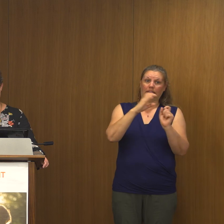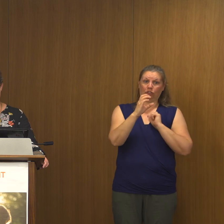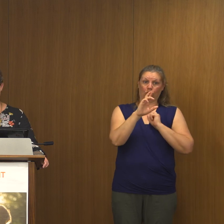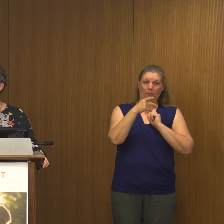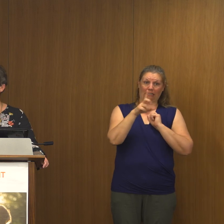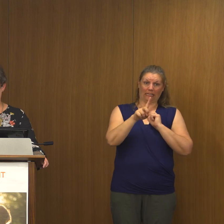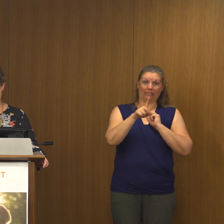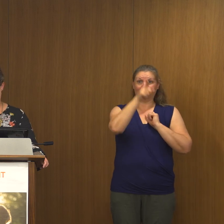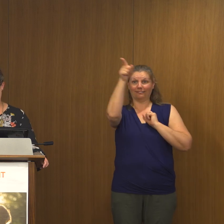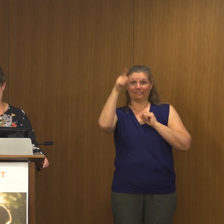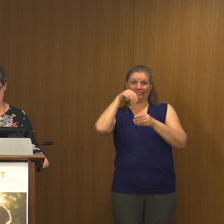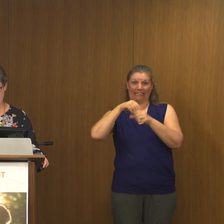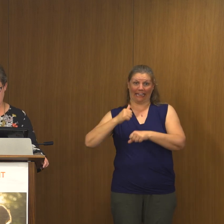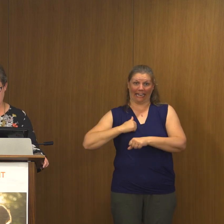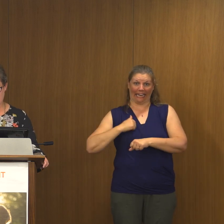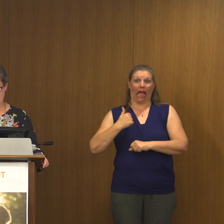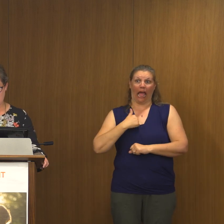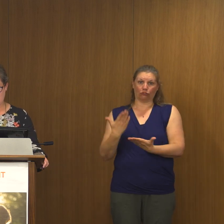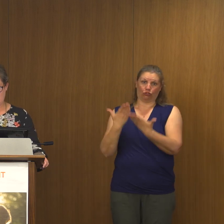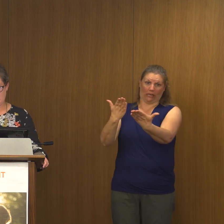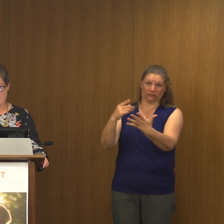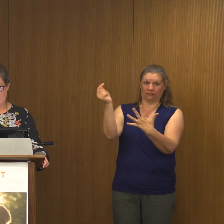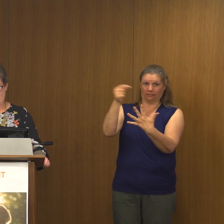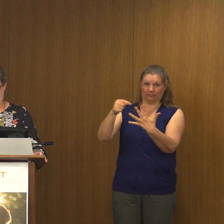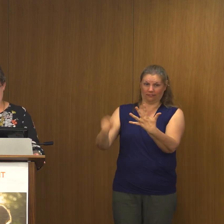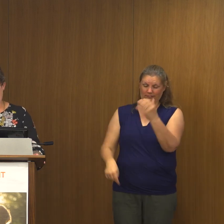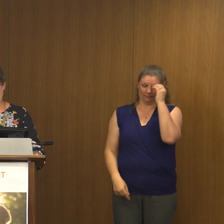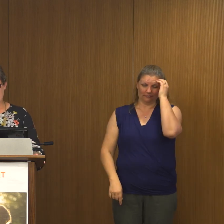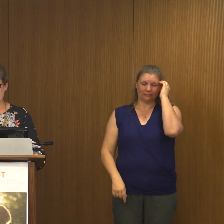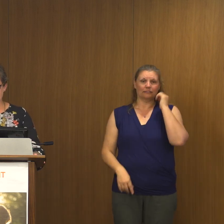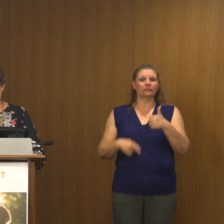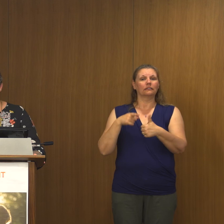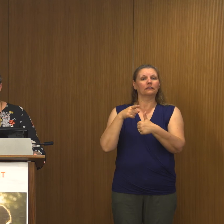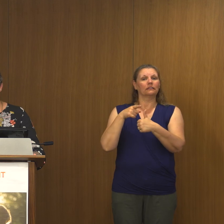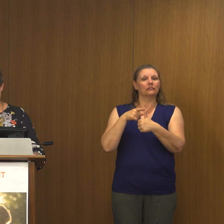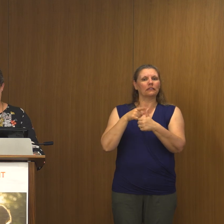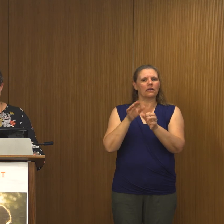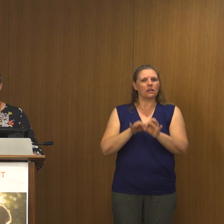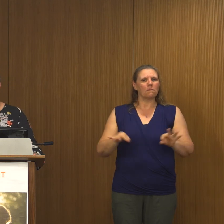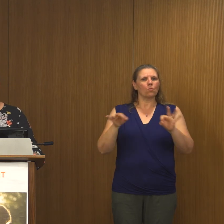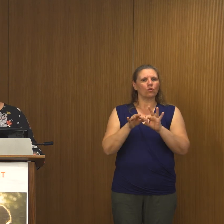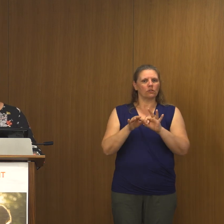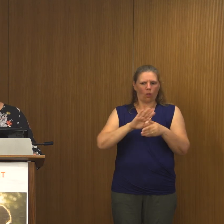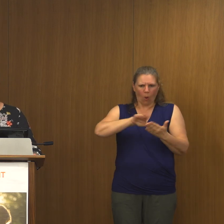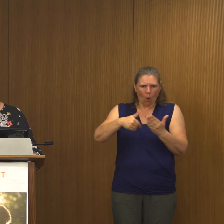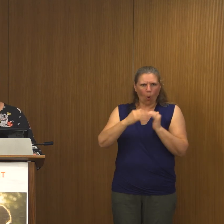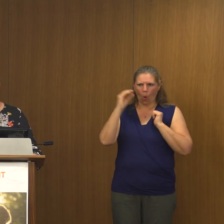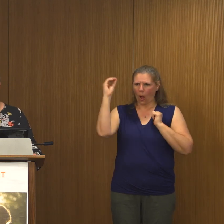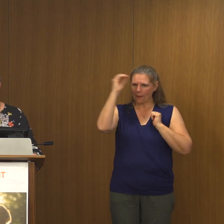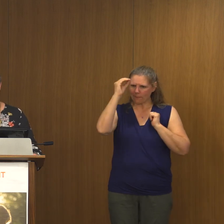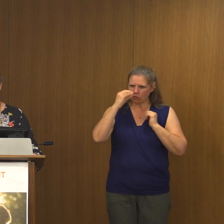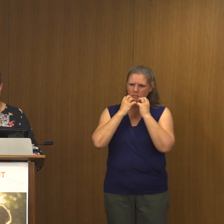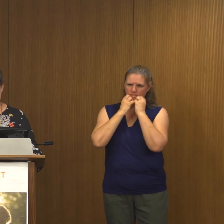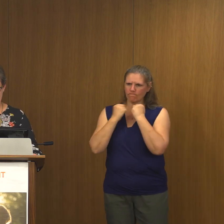in Canada, there'd be a few things that I would consider. I would create an assurance that all voices count in the creation of new